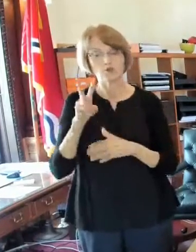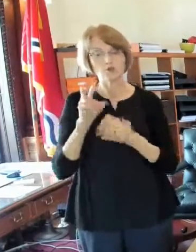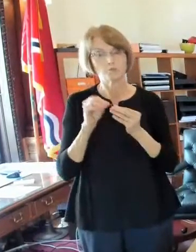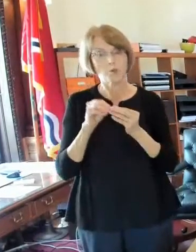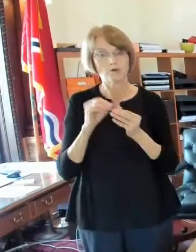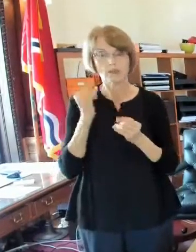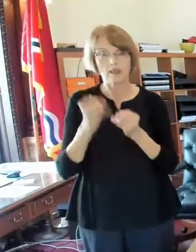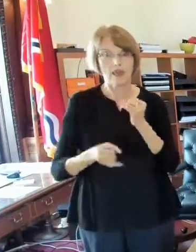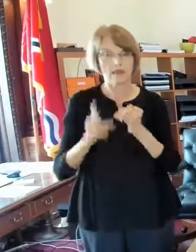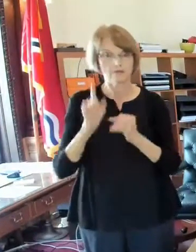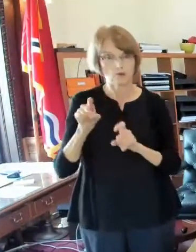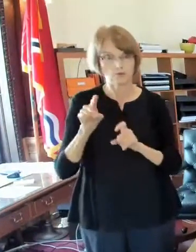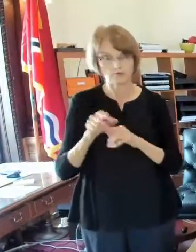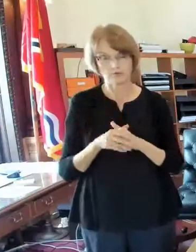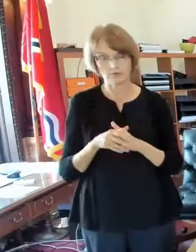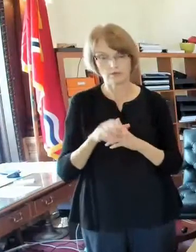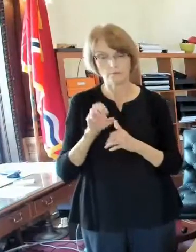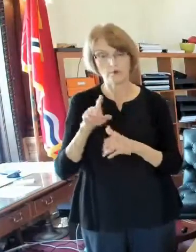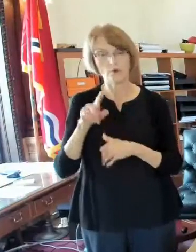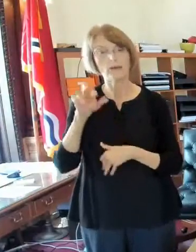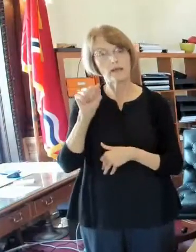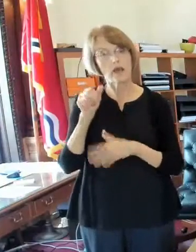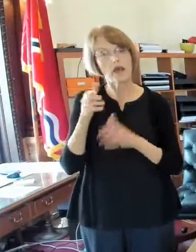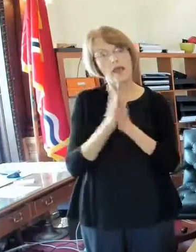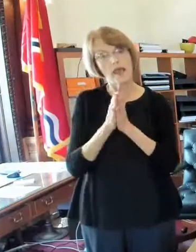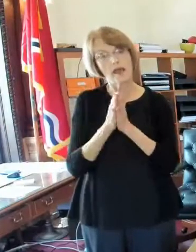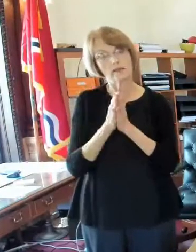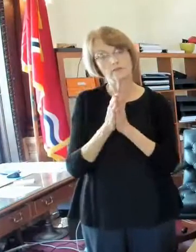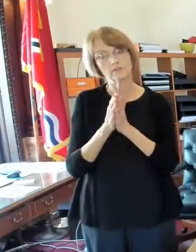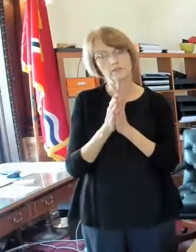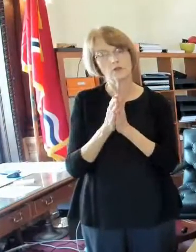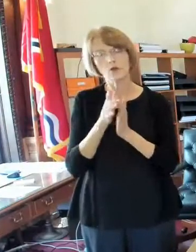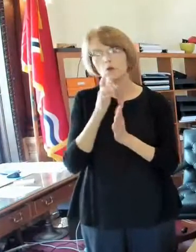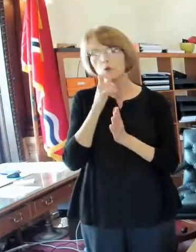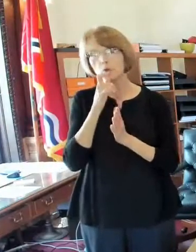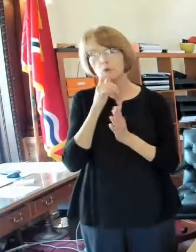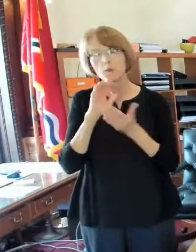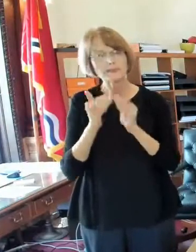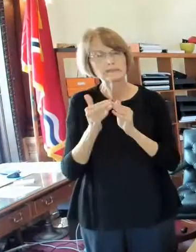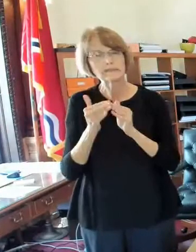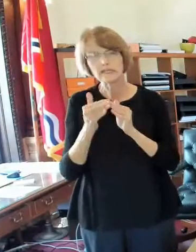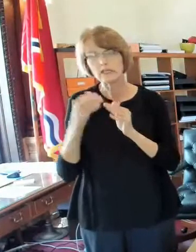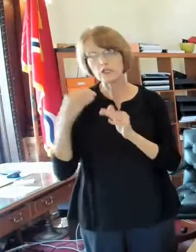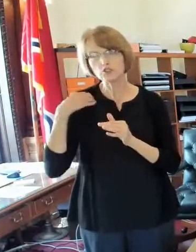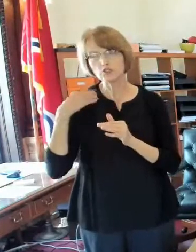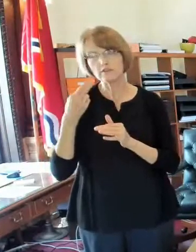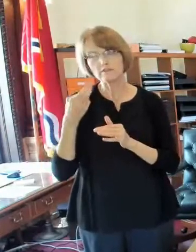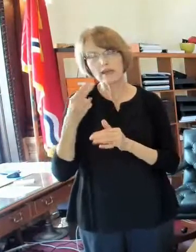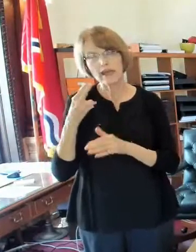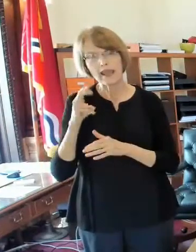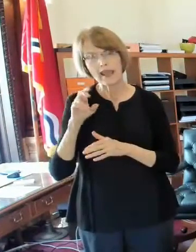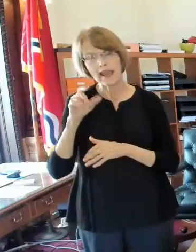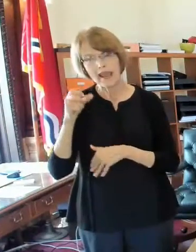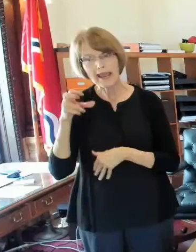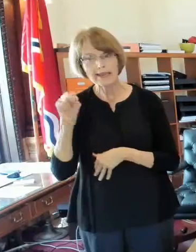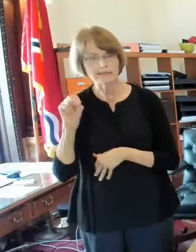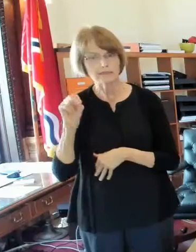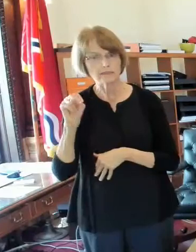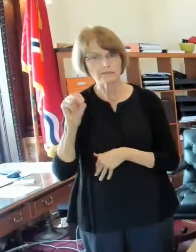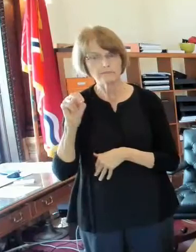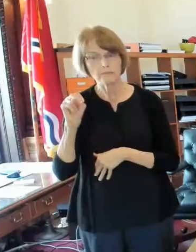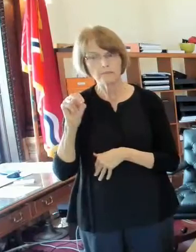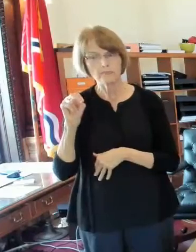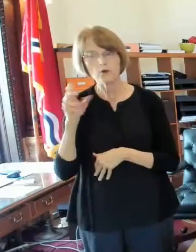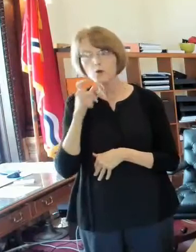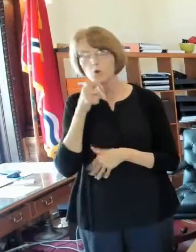today, Mayor. Maria asks if it was Chief Hayden or someone from the city who asked the Attorney